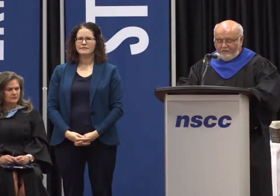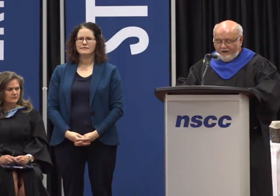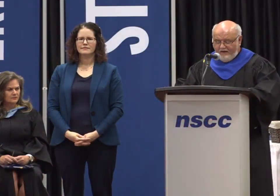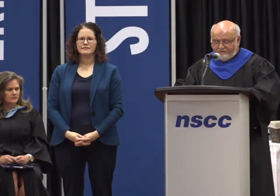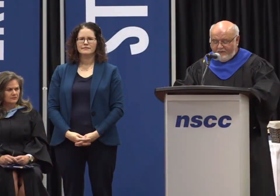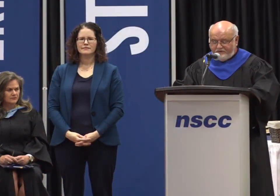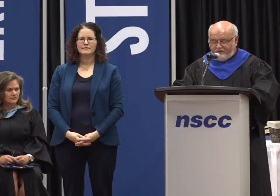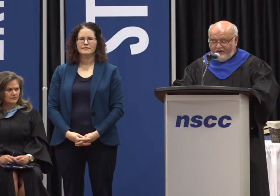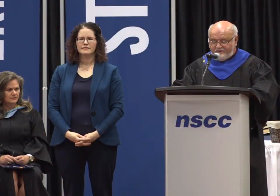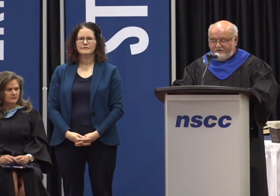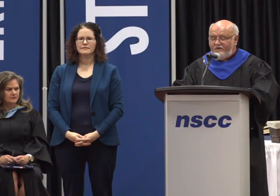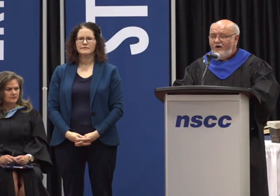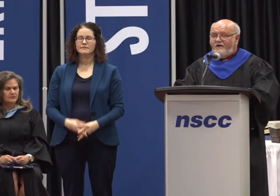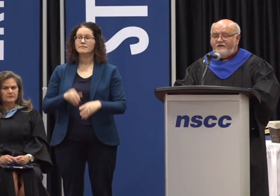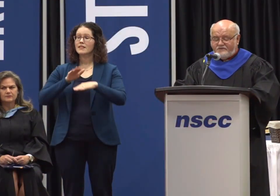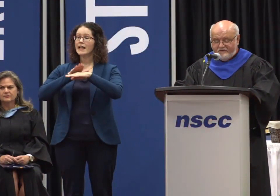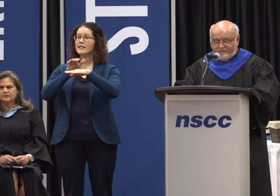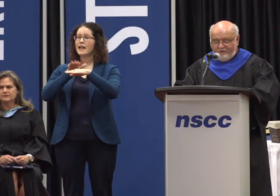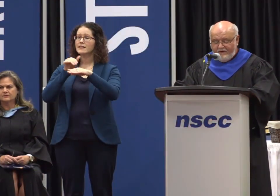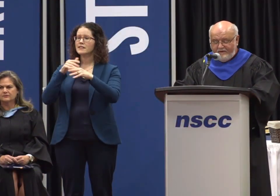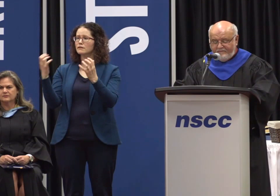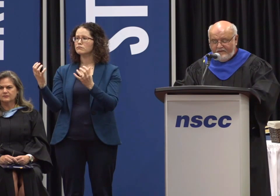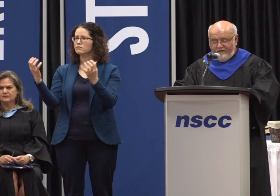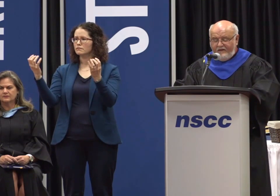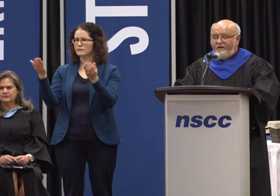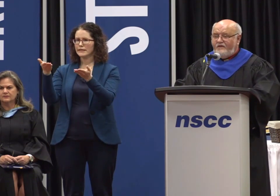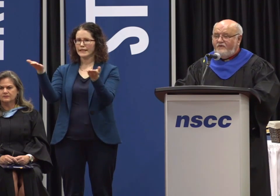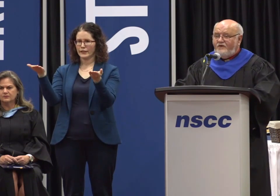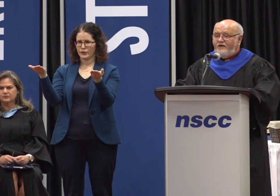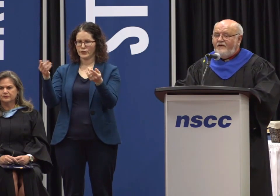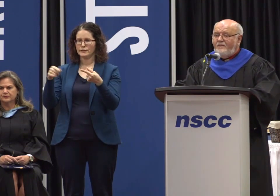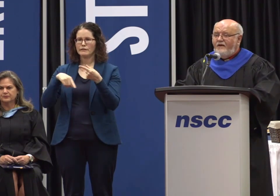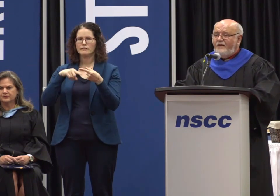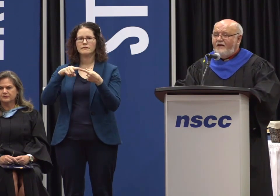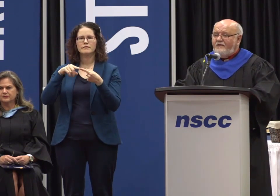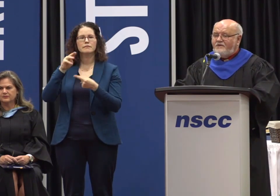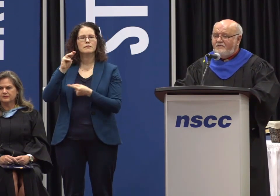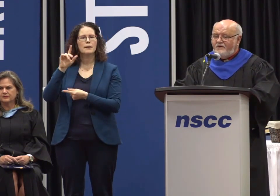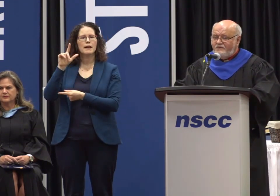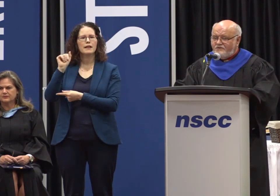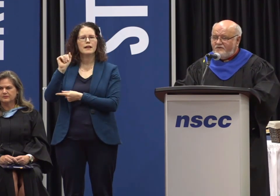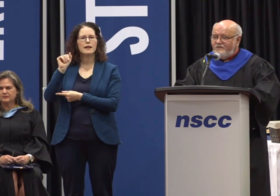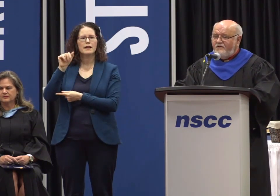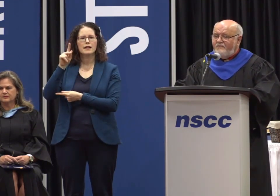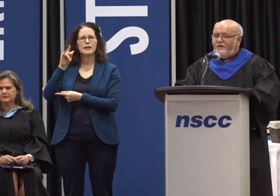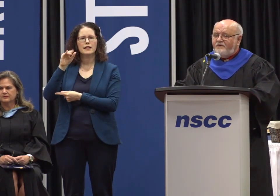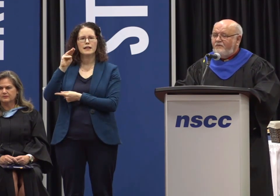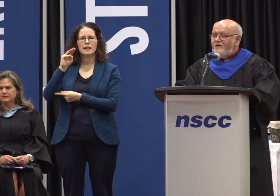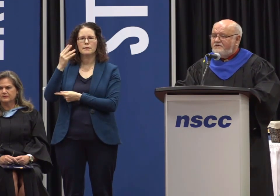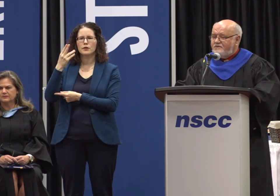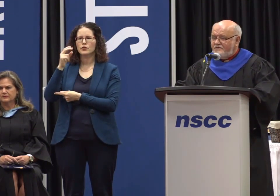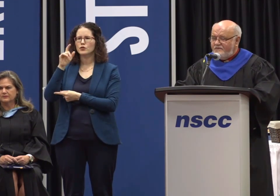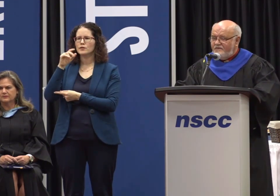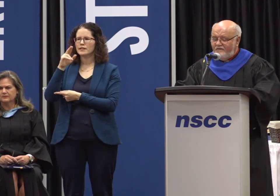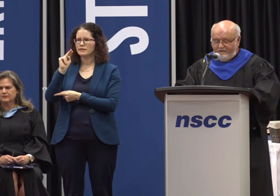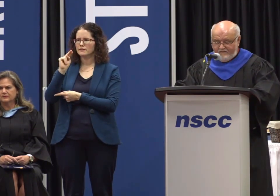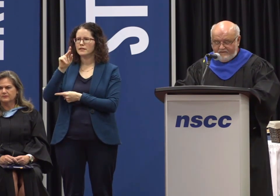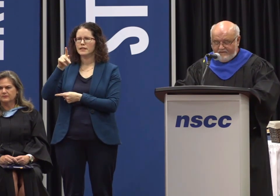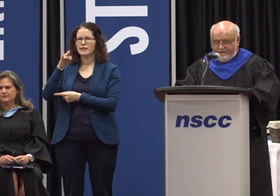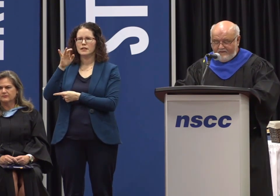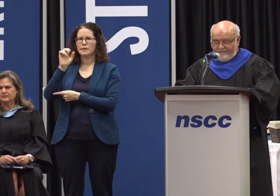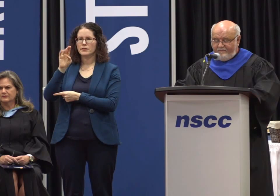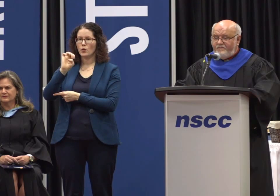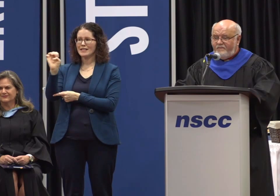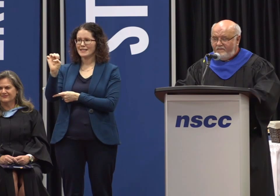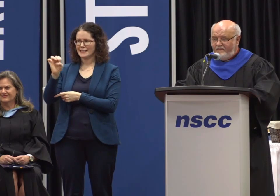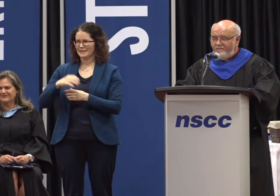As well, we have special guests in our audience this morning, including MLA Tim Houston, Pictou East.